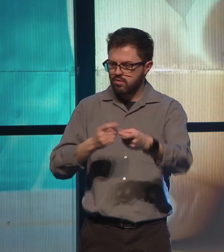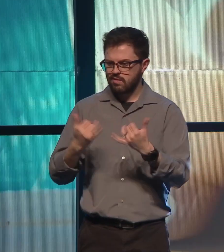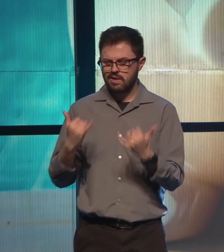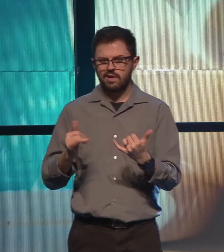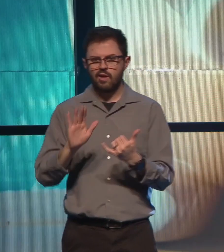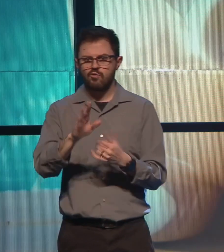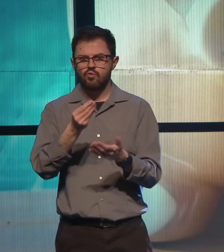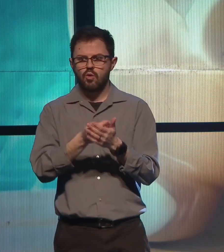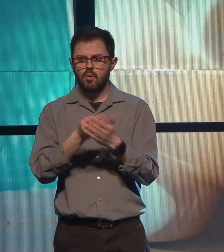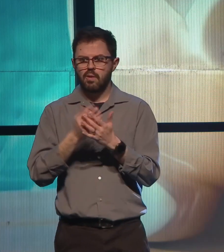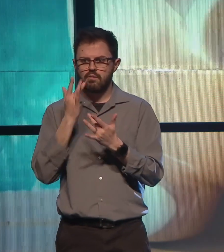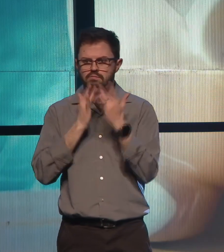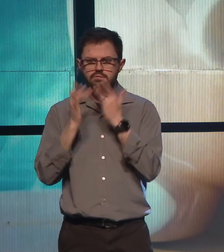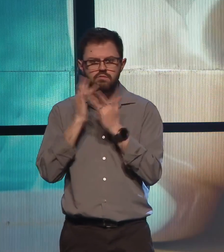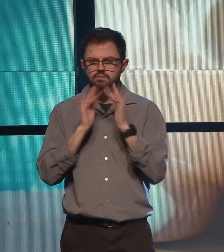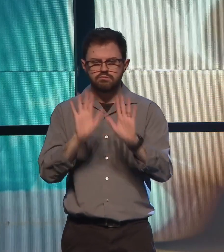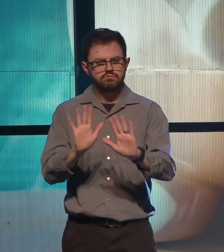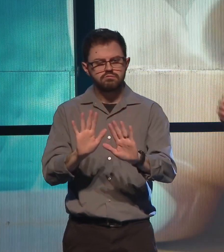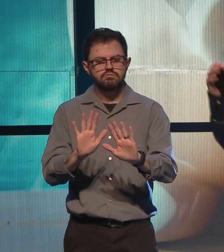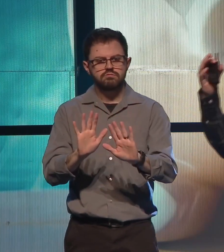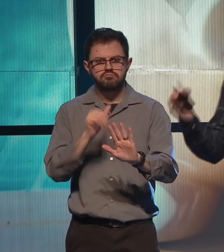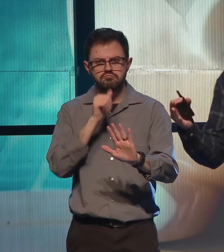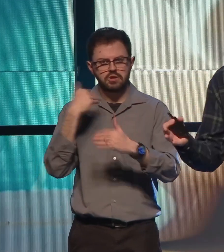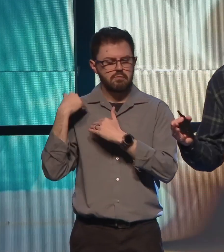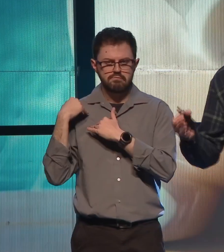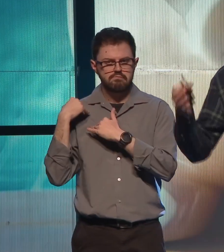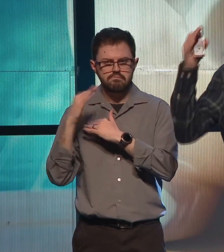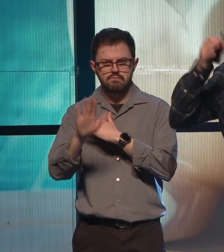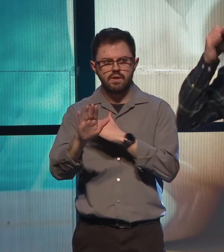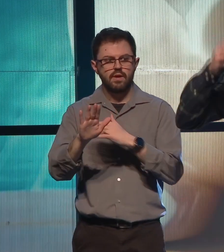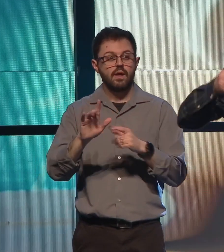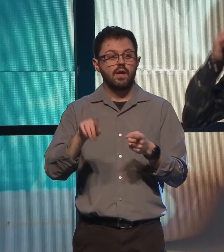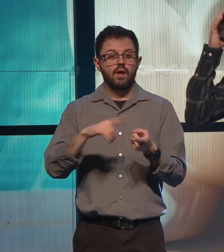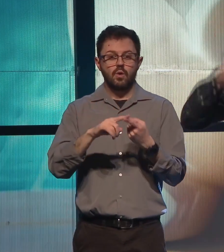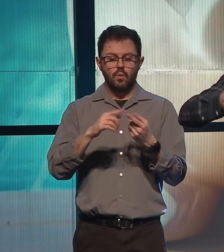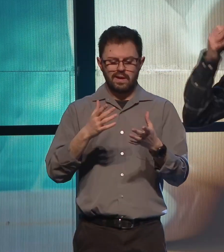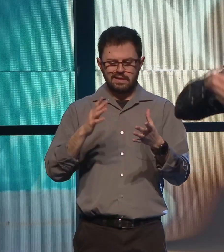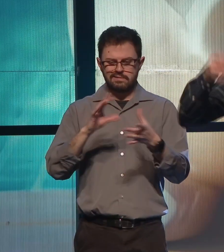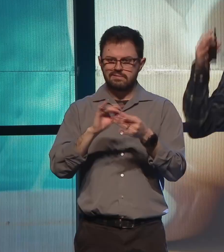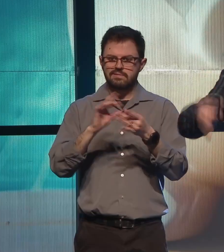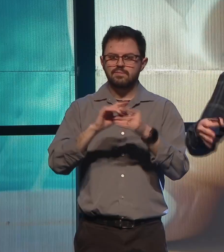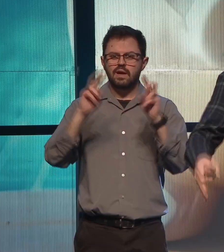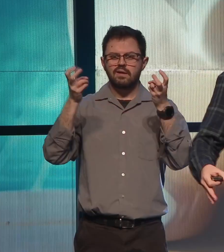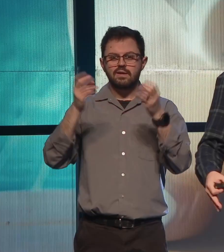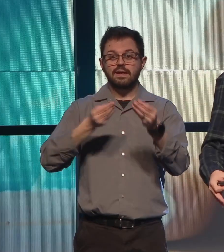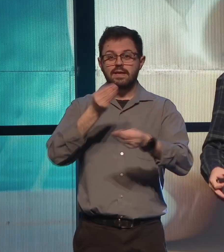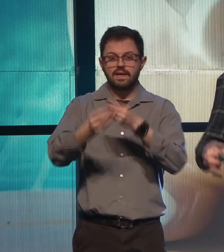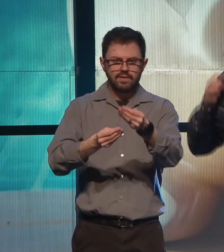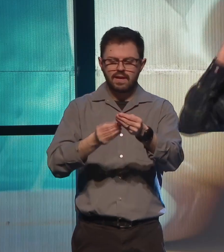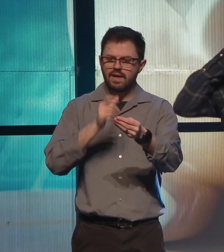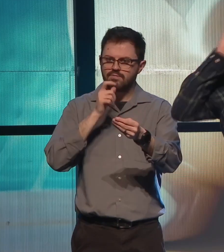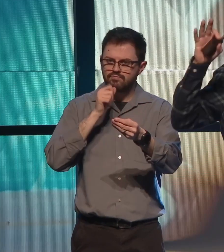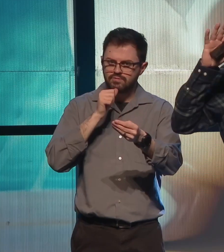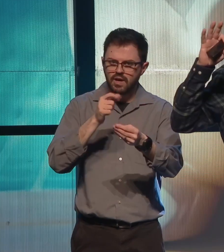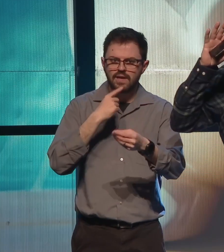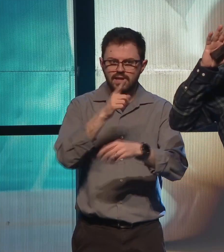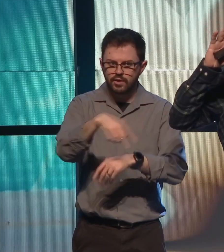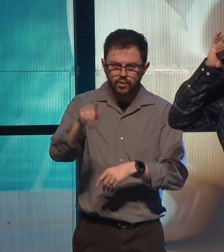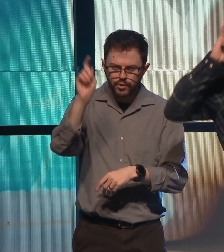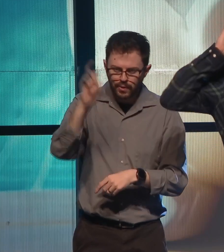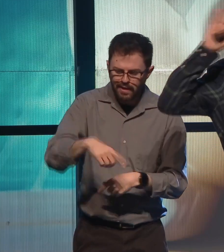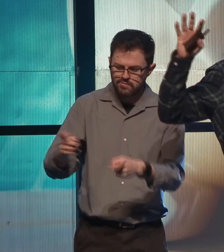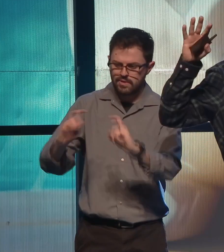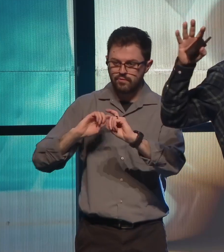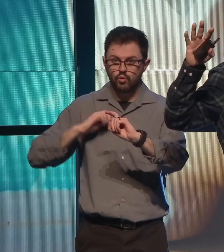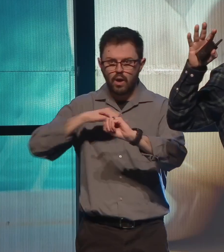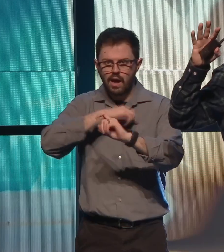have to be responsible with that. Now remember, when I'm talking about giving, I'm not talking about giving to Crossroads, all right? Are you hearing me?